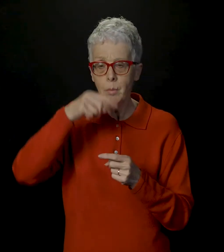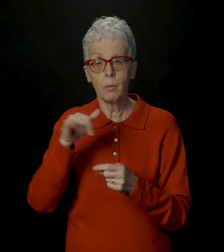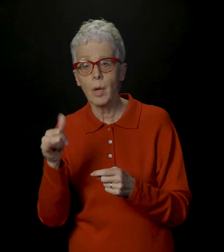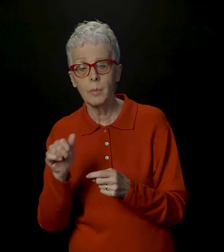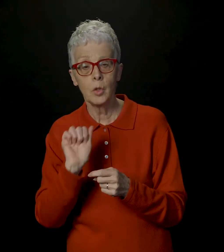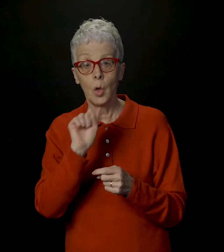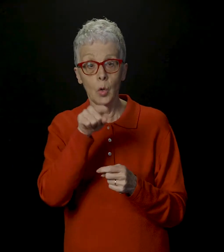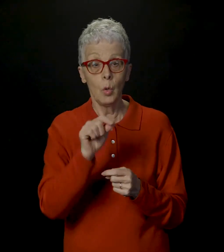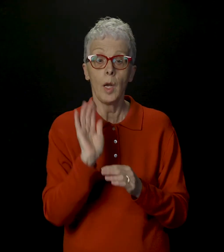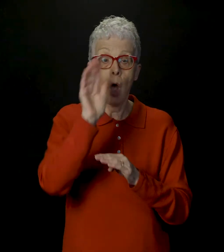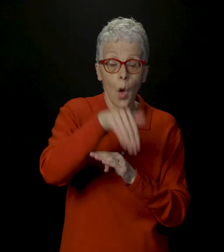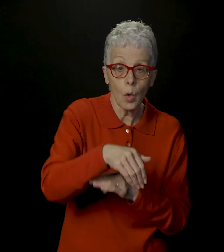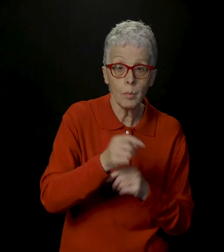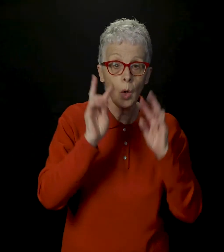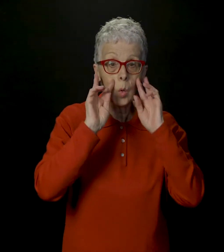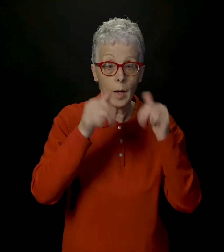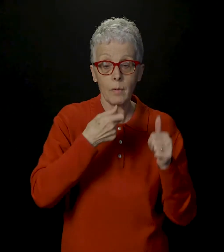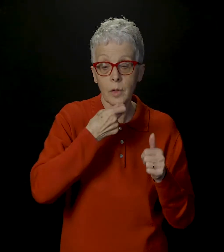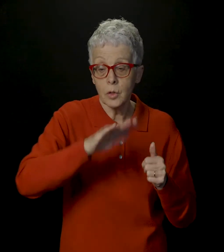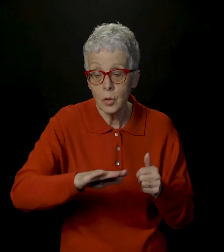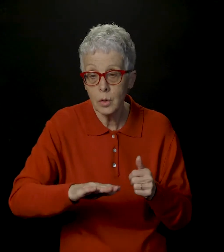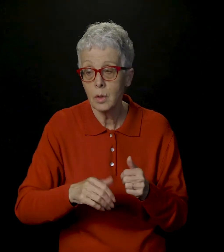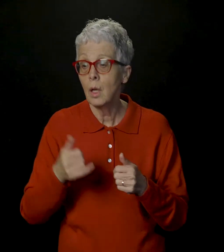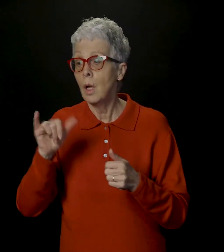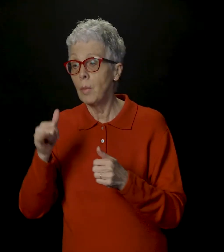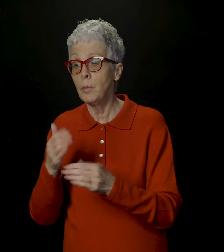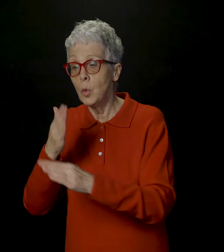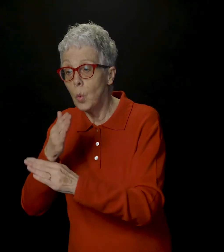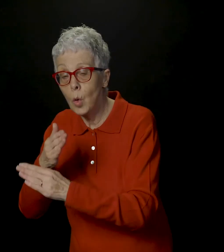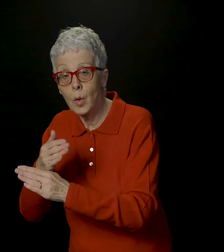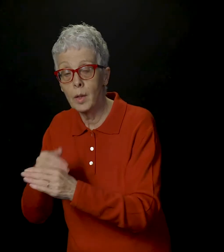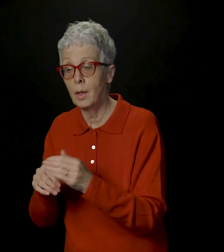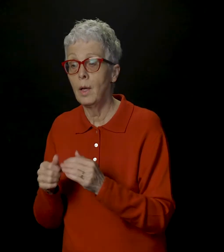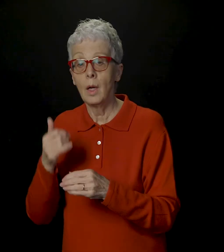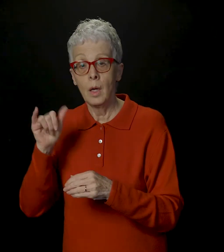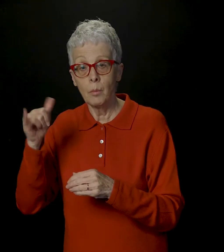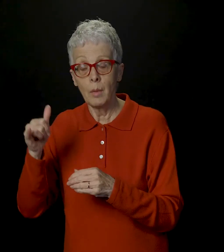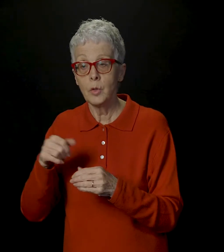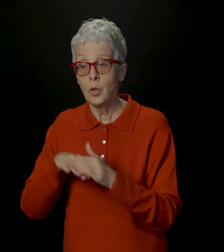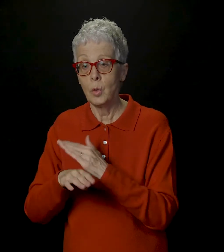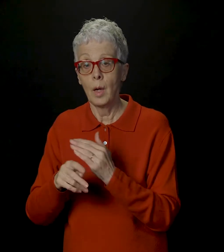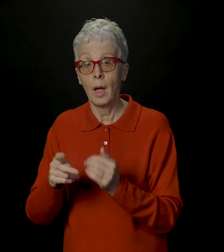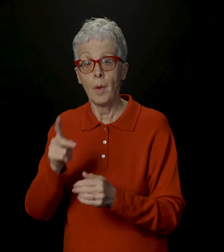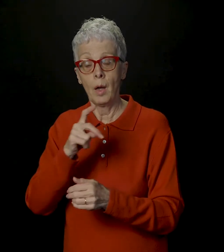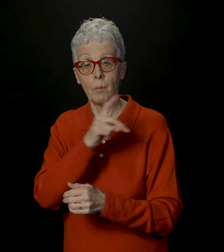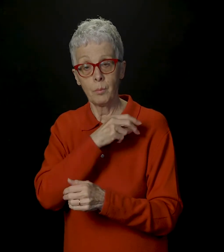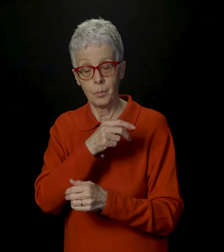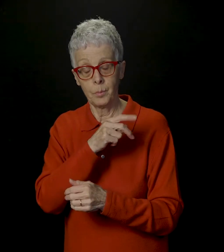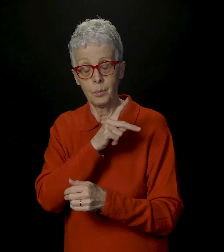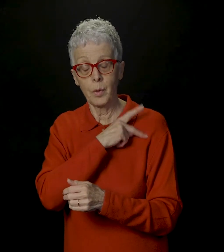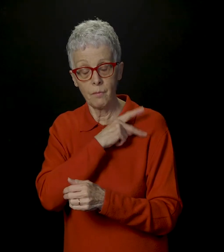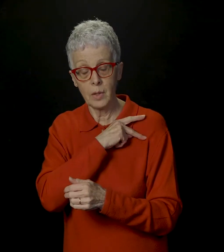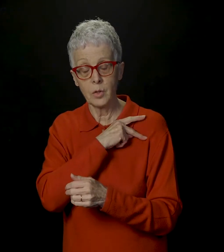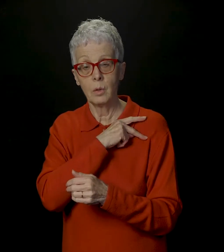kids Or whether you're A tradesman Or a professional The hours that you Give are not onerous The honour